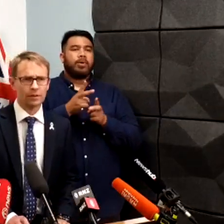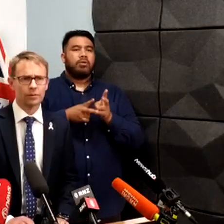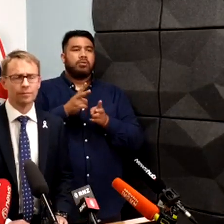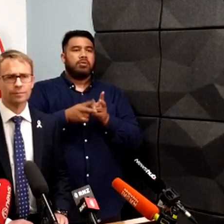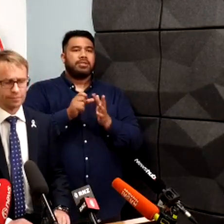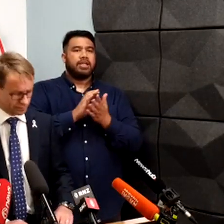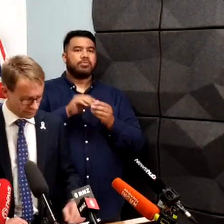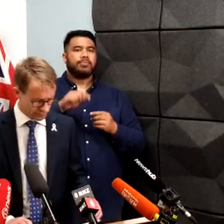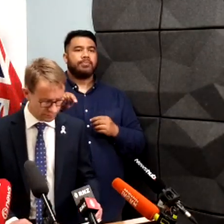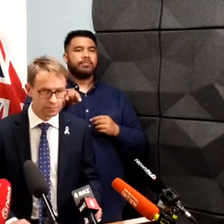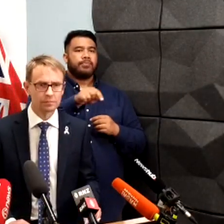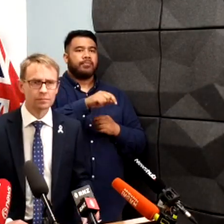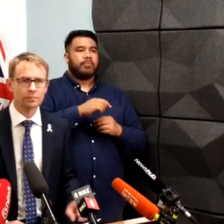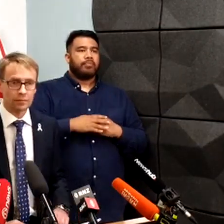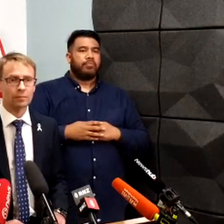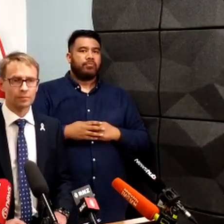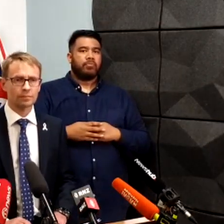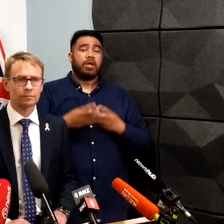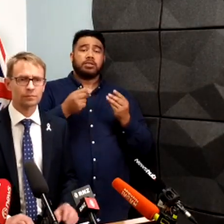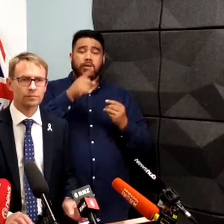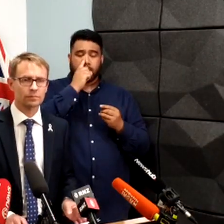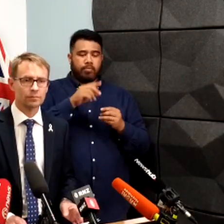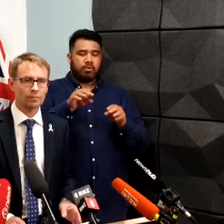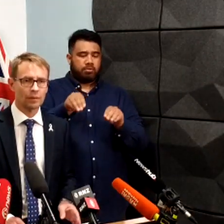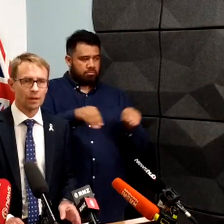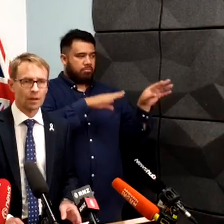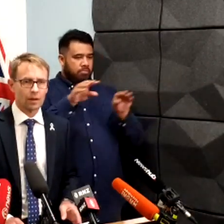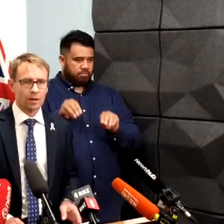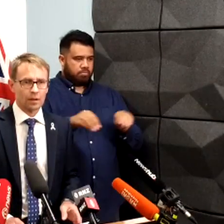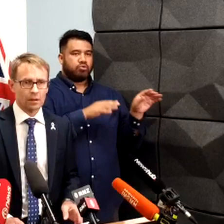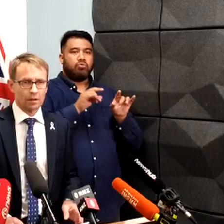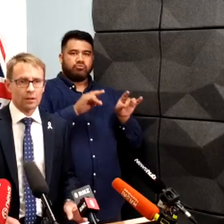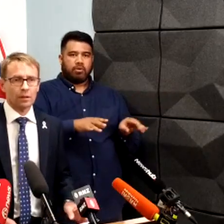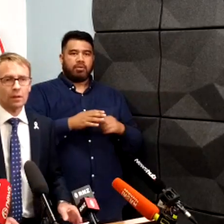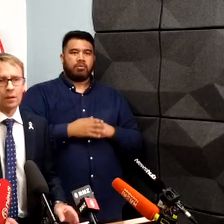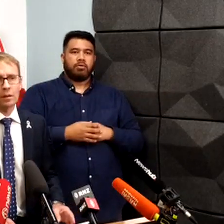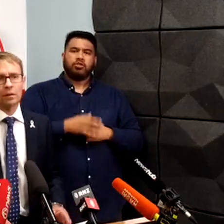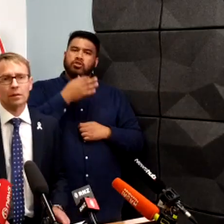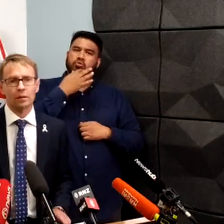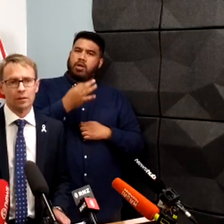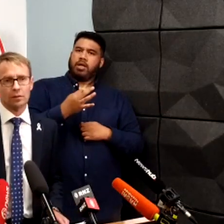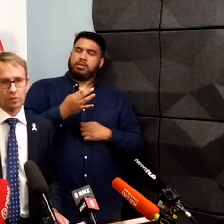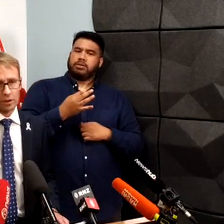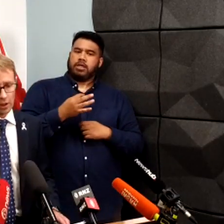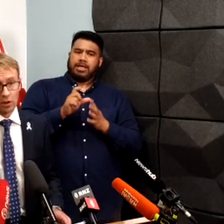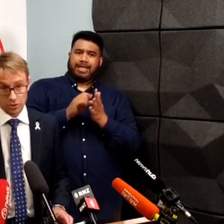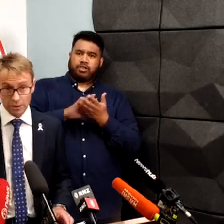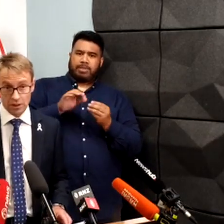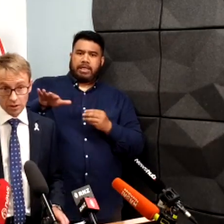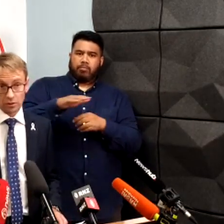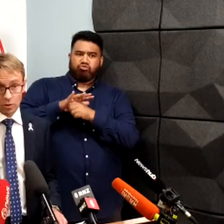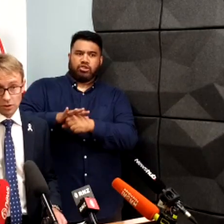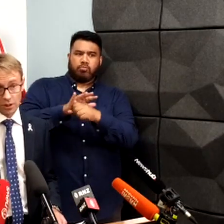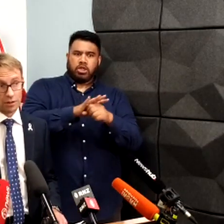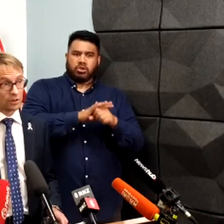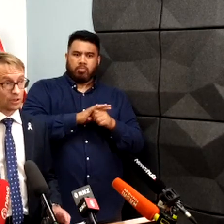country. Obviously, a few people have been sent back to Australia. What's the pressure like at the moment on, those places up in the country? Look, a lot better